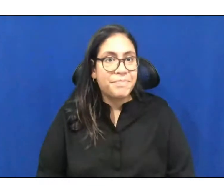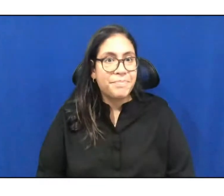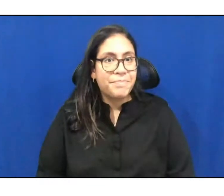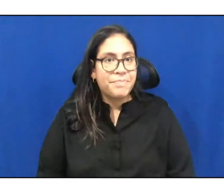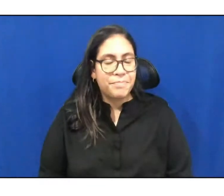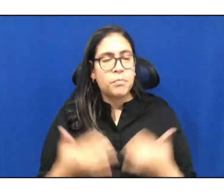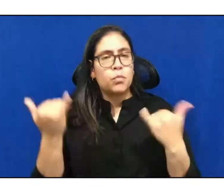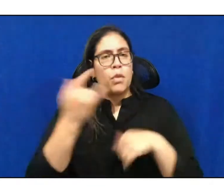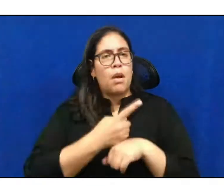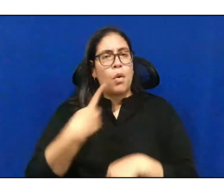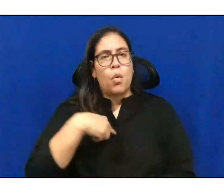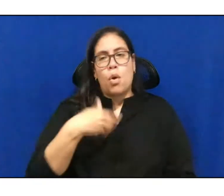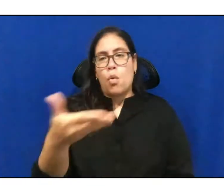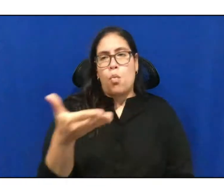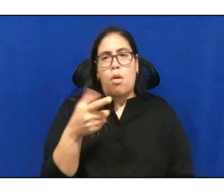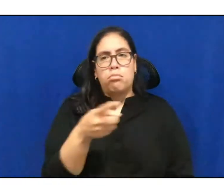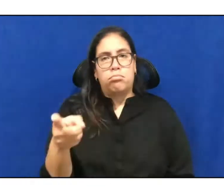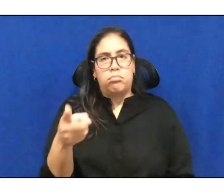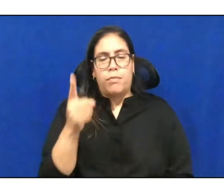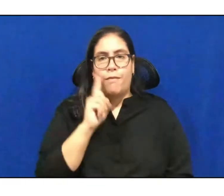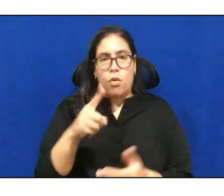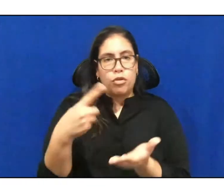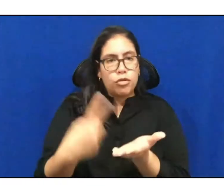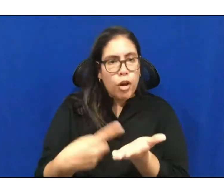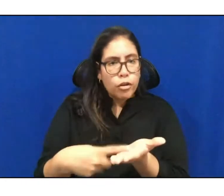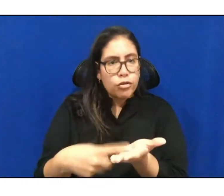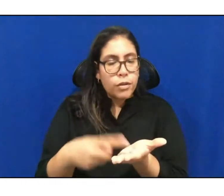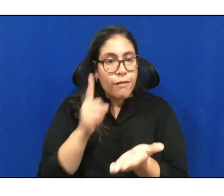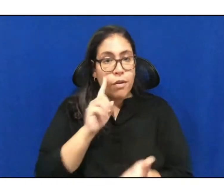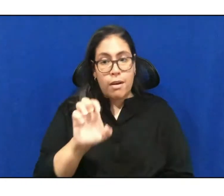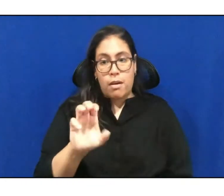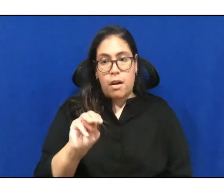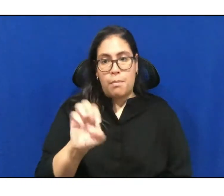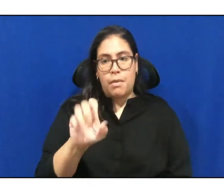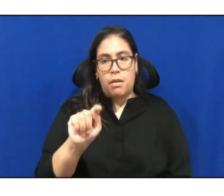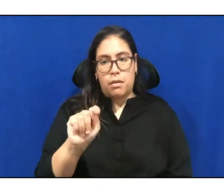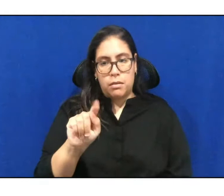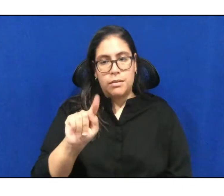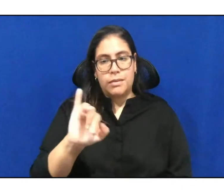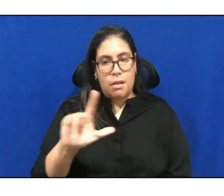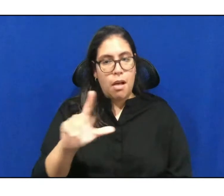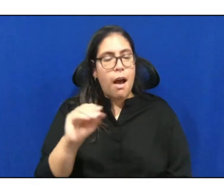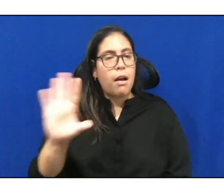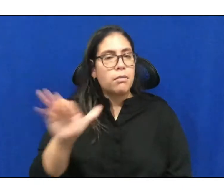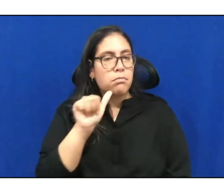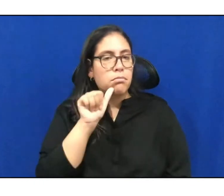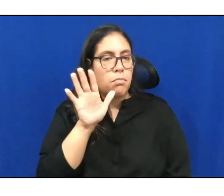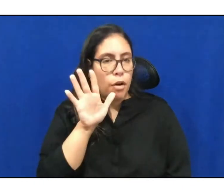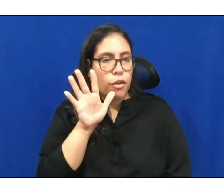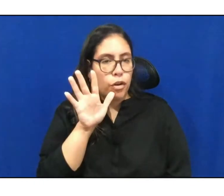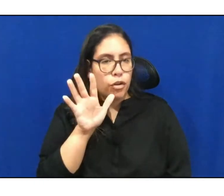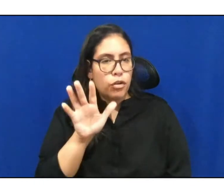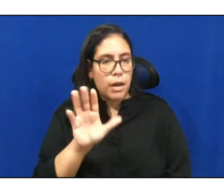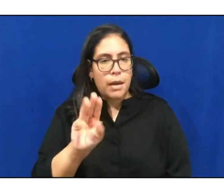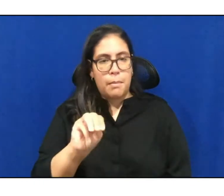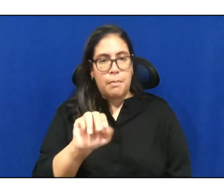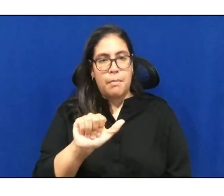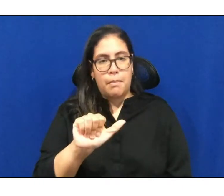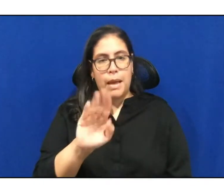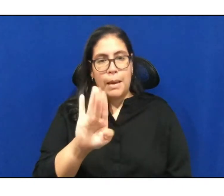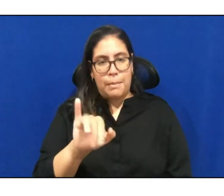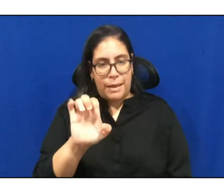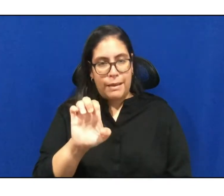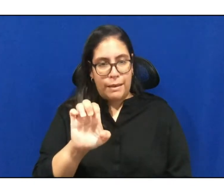about the legacies of Emmett Till and his mother, Mamie Till-Mobley, and the importance of preserving their stories for